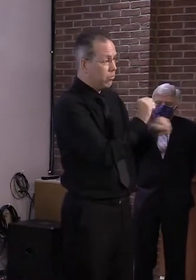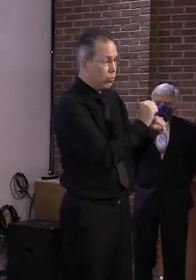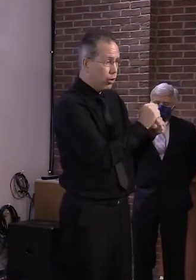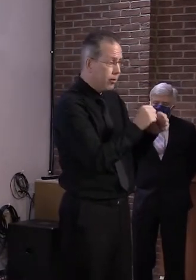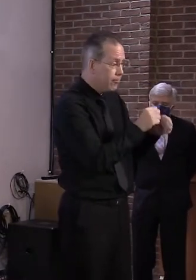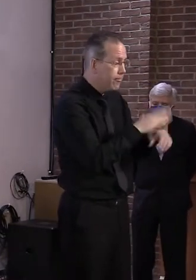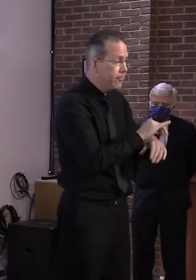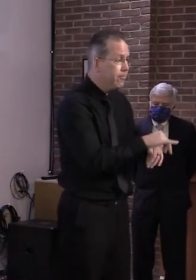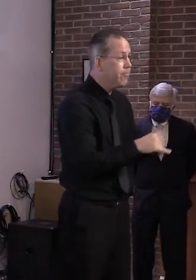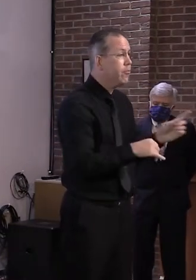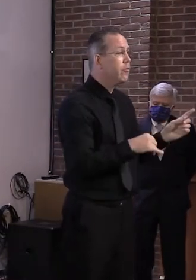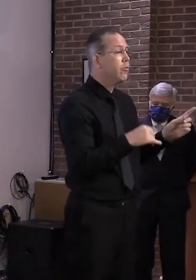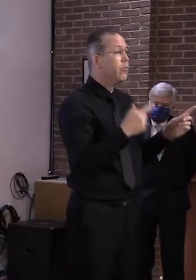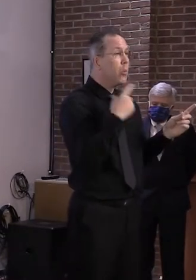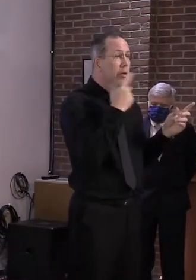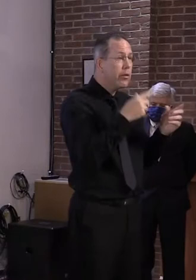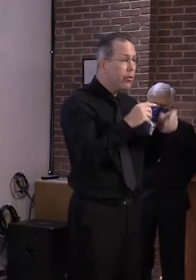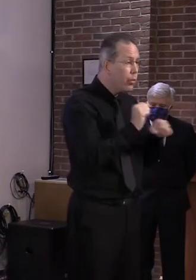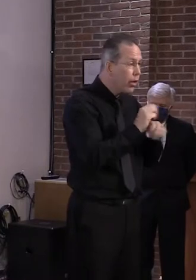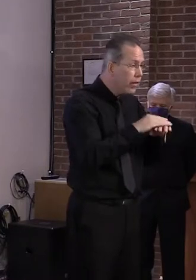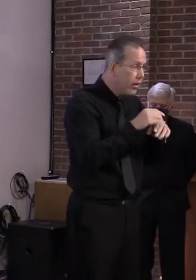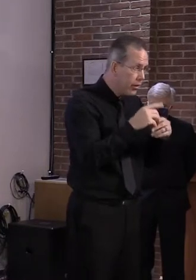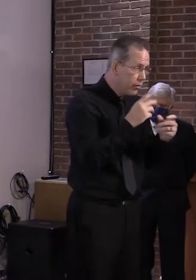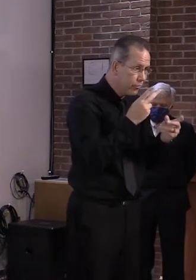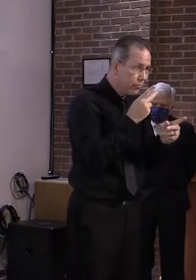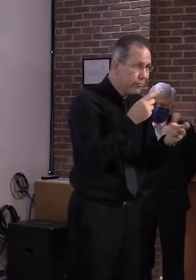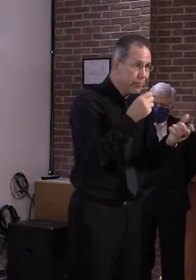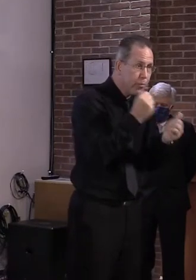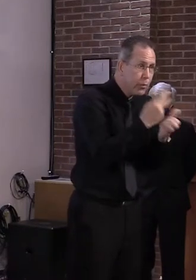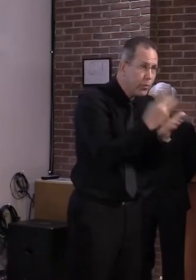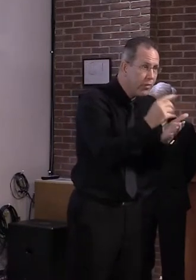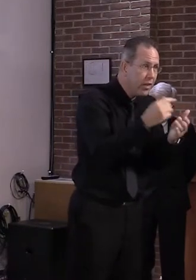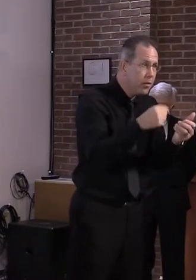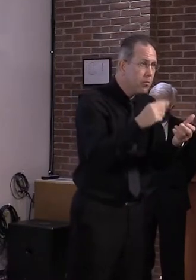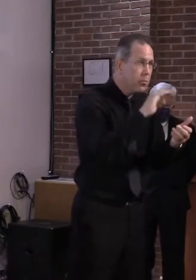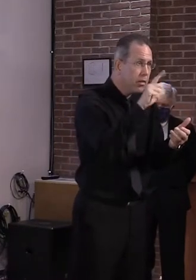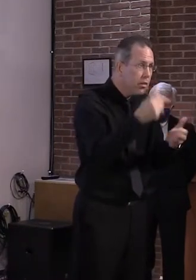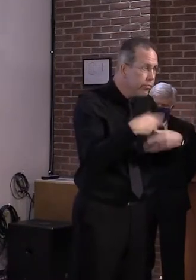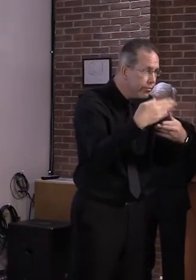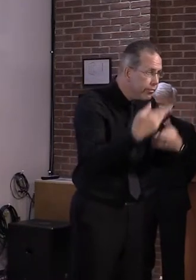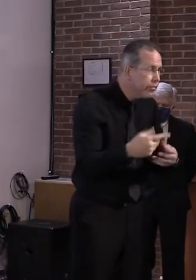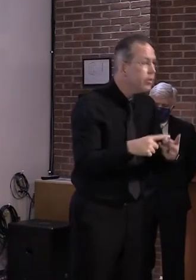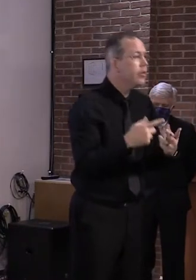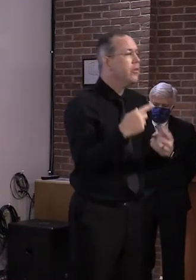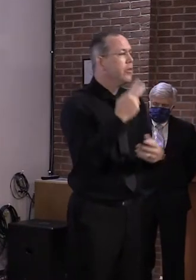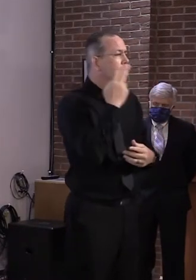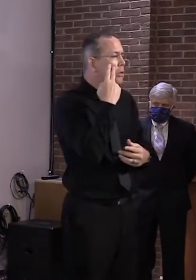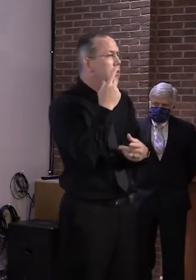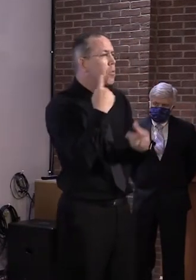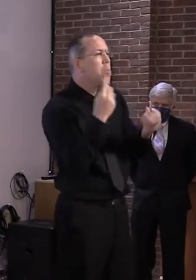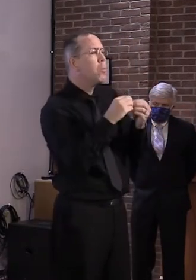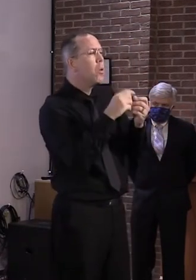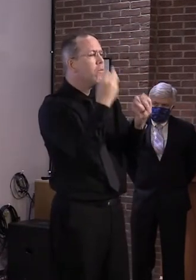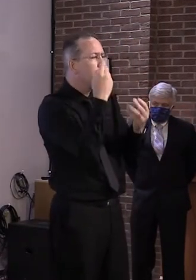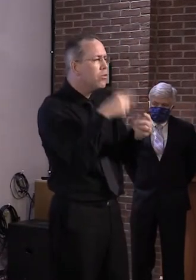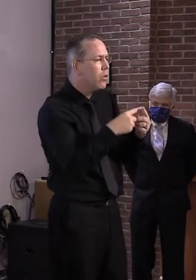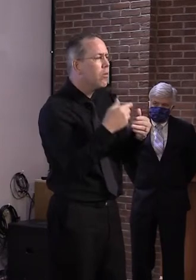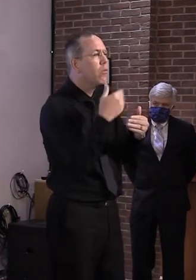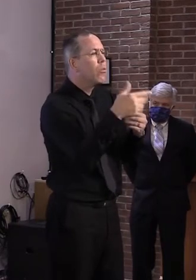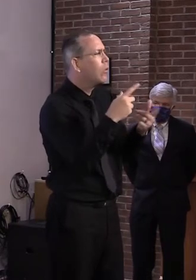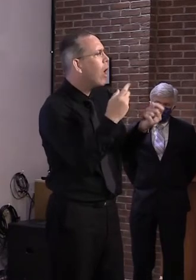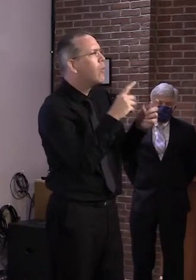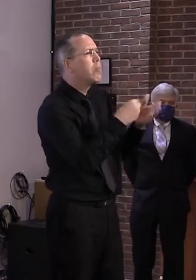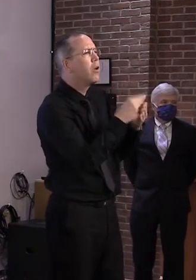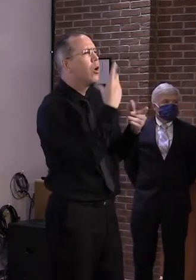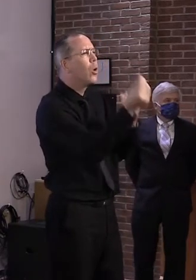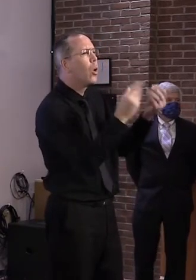brought forward. We'll have a better idea of how the economy's doing, how we're doing with the COVID response, and things that we